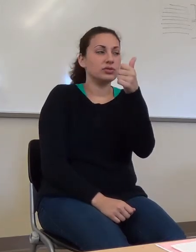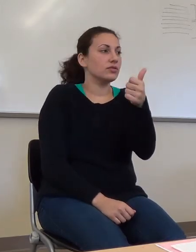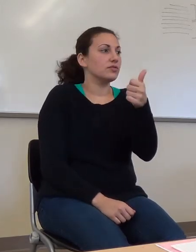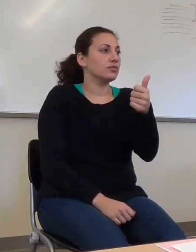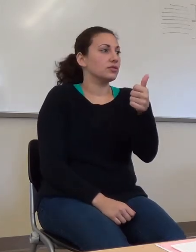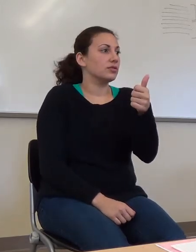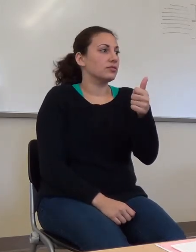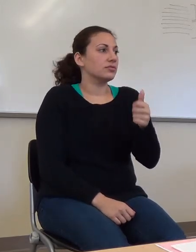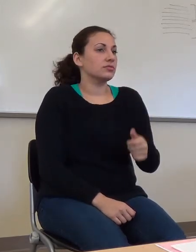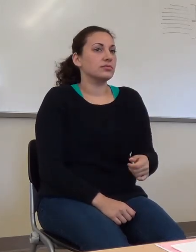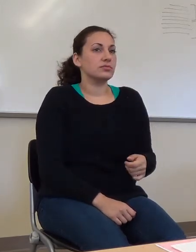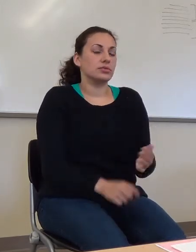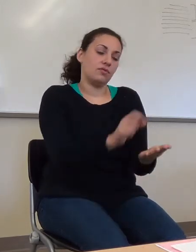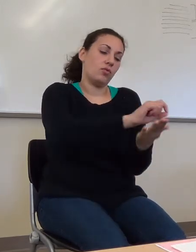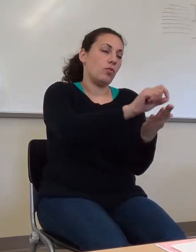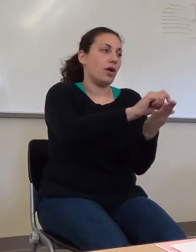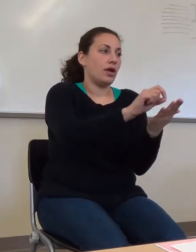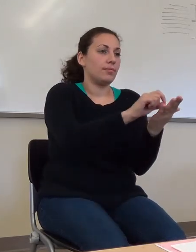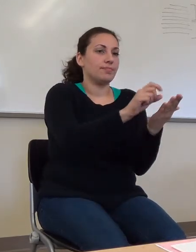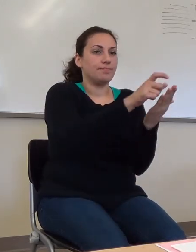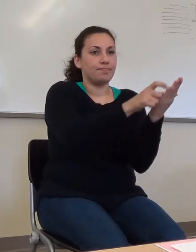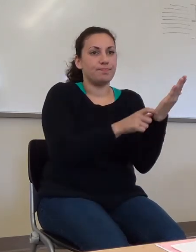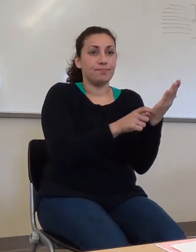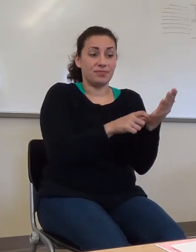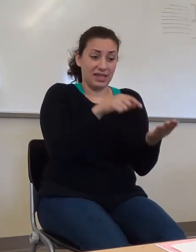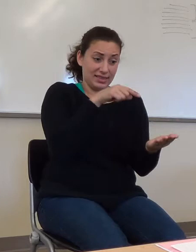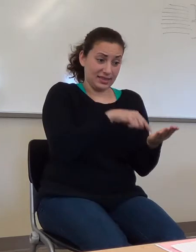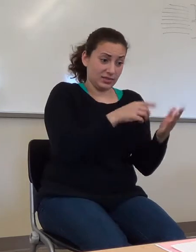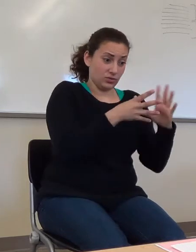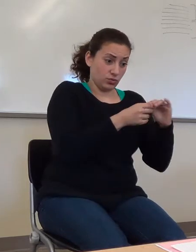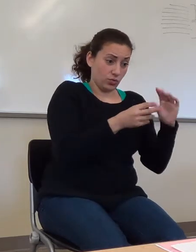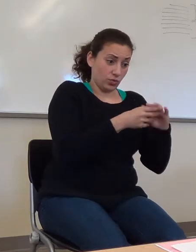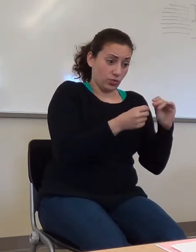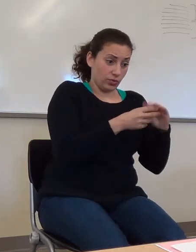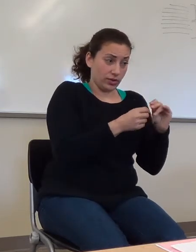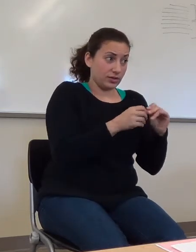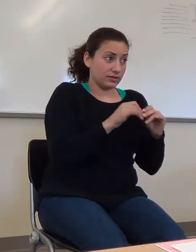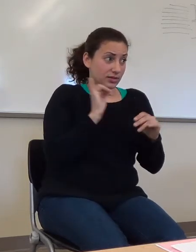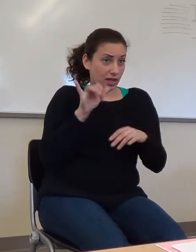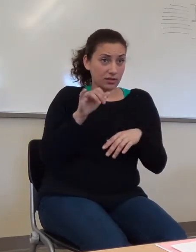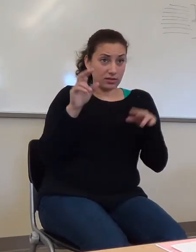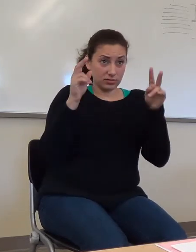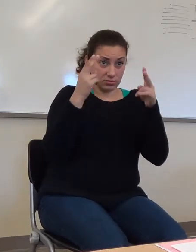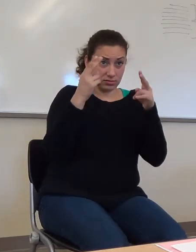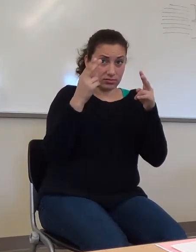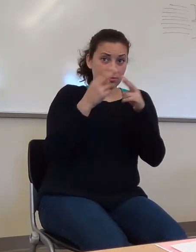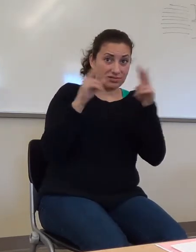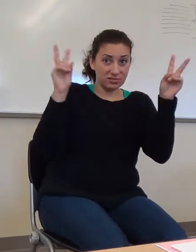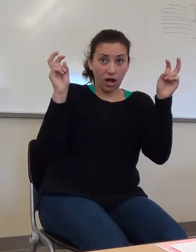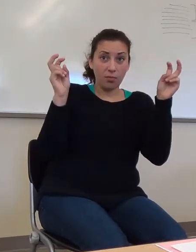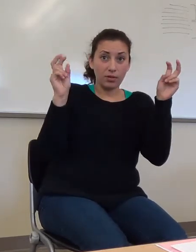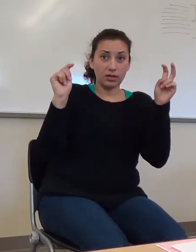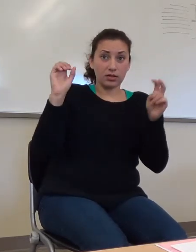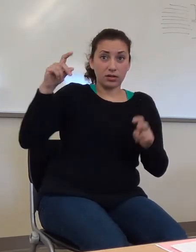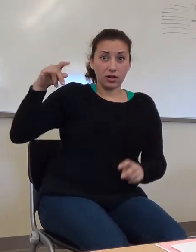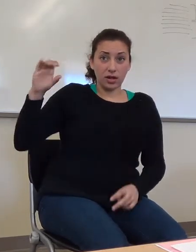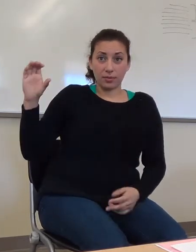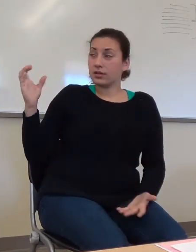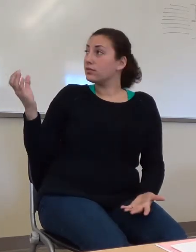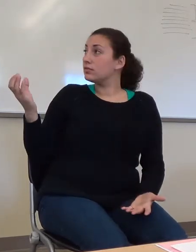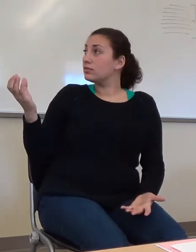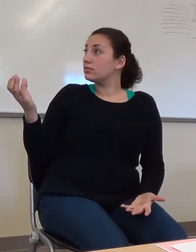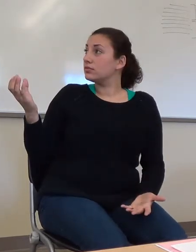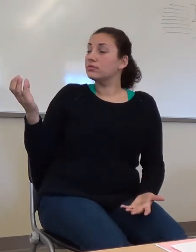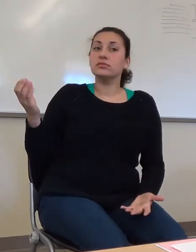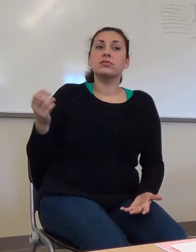even write a note here, is this going to be the topic? Okay? The Venus flytrap